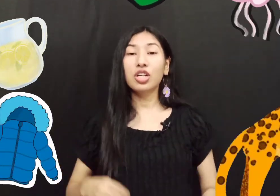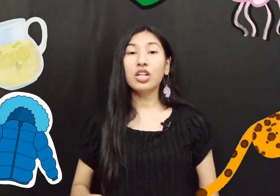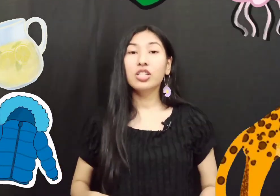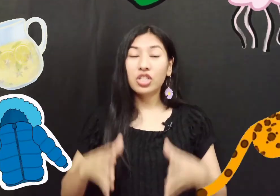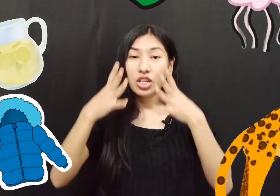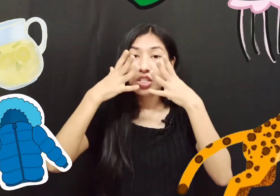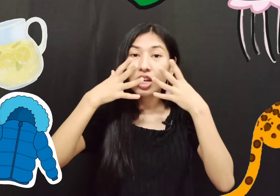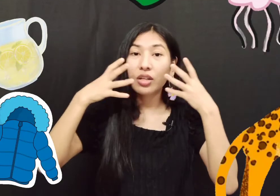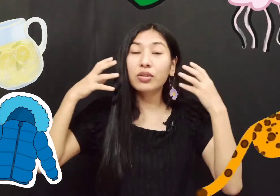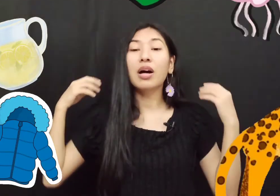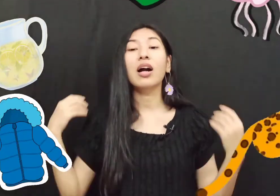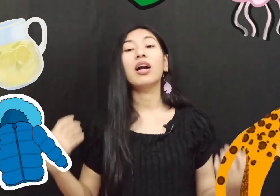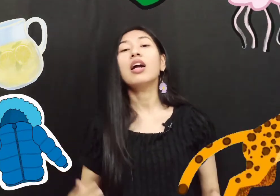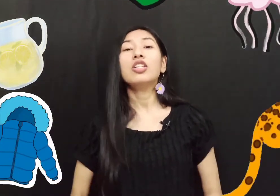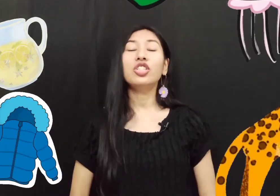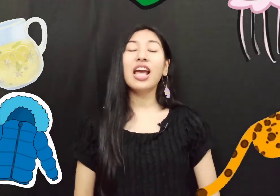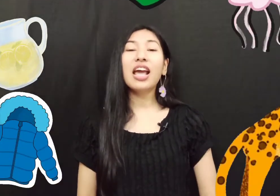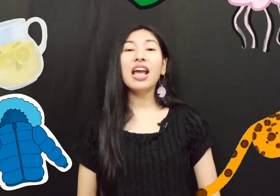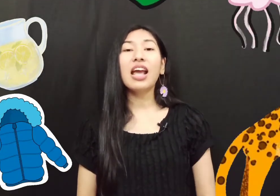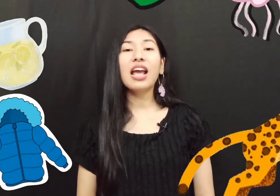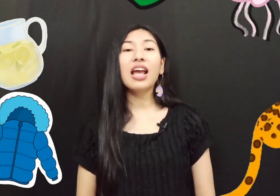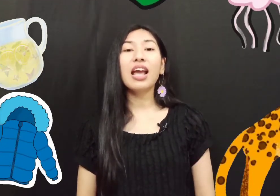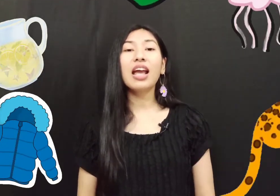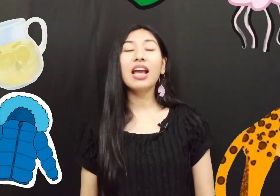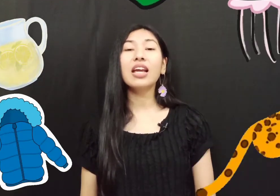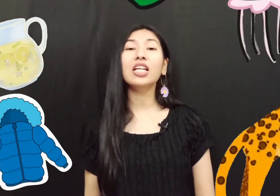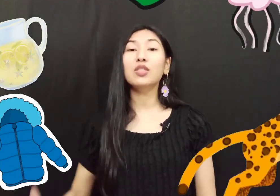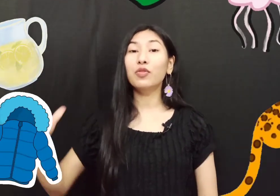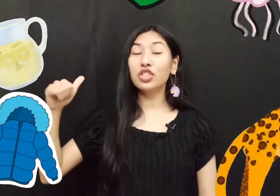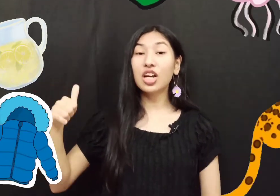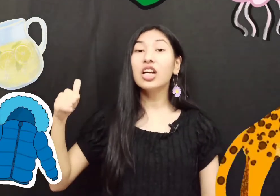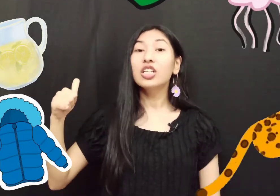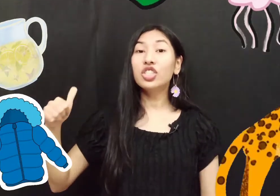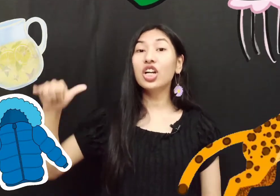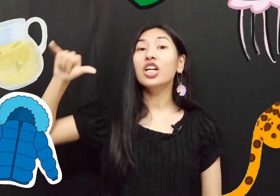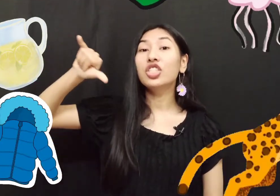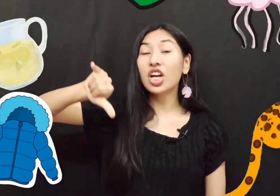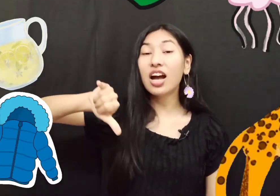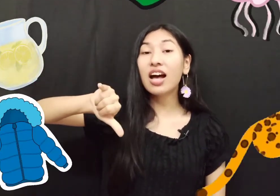Jaguar. Jaguar. J is for jug.